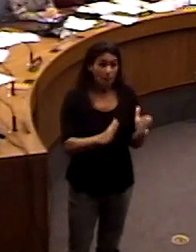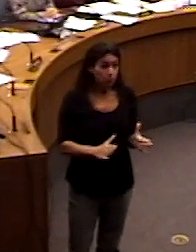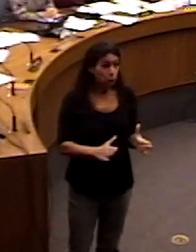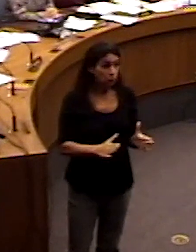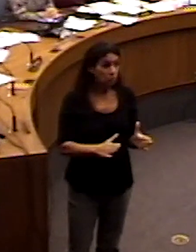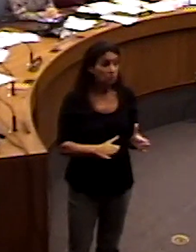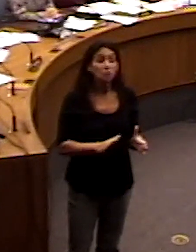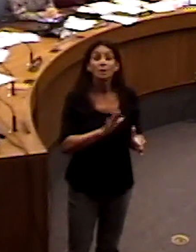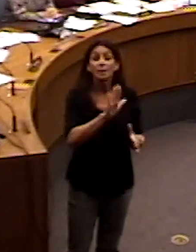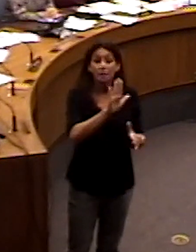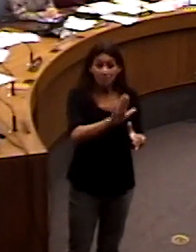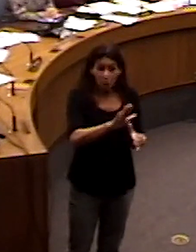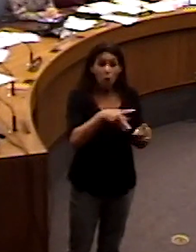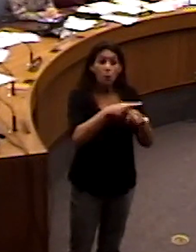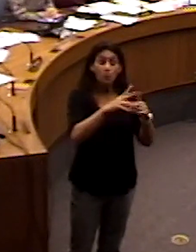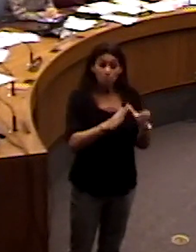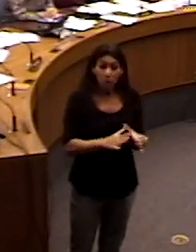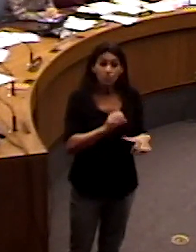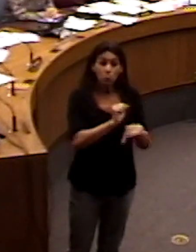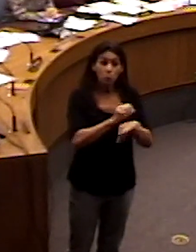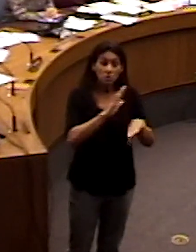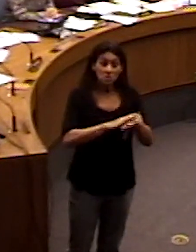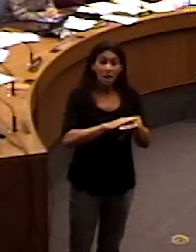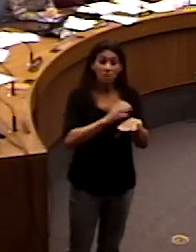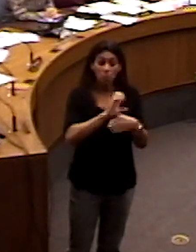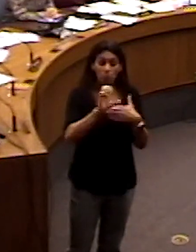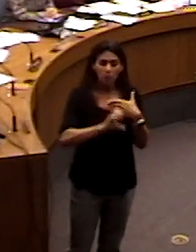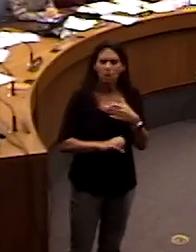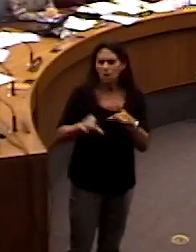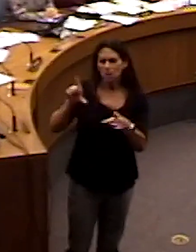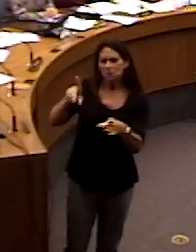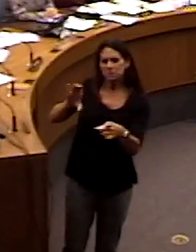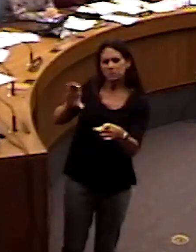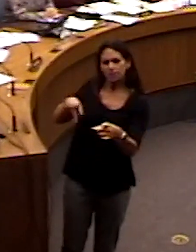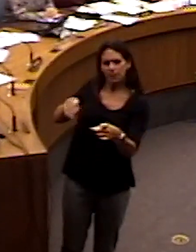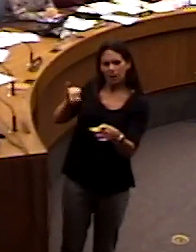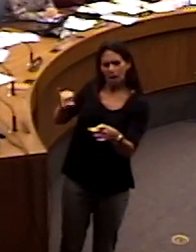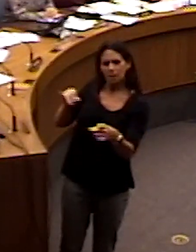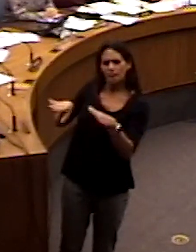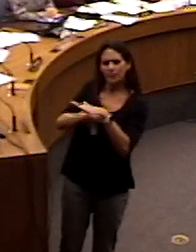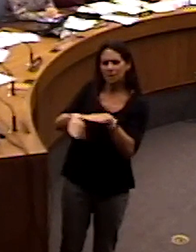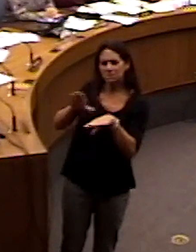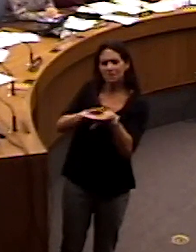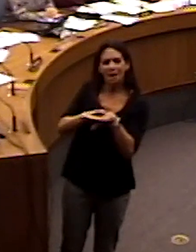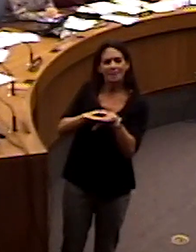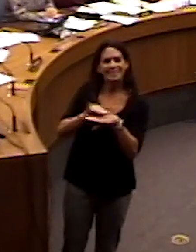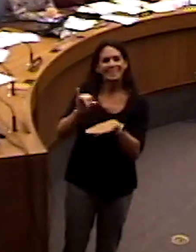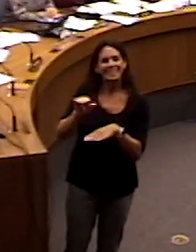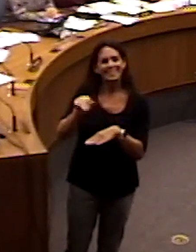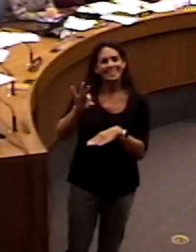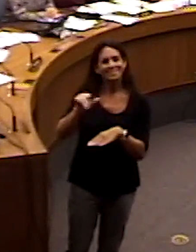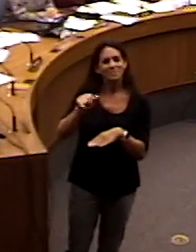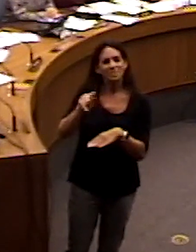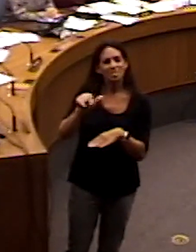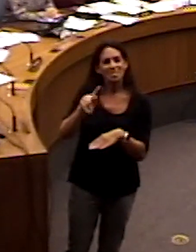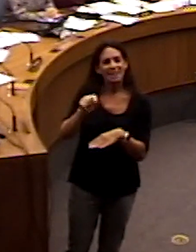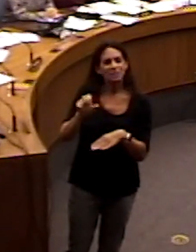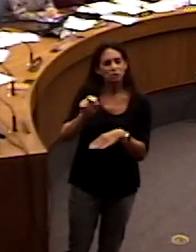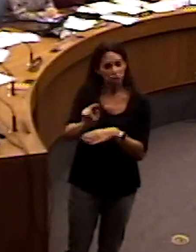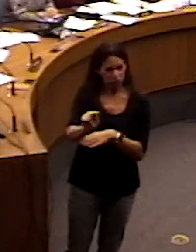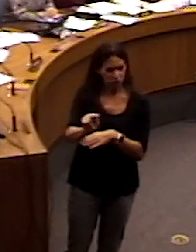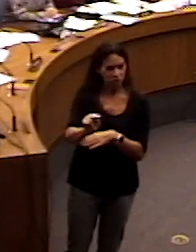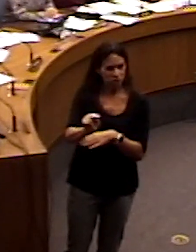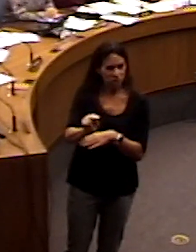use works on the weekends. CPI increases are based upon rate of inflation. I know, yes. Has nothing to do with the money that they spend on